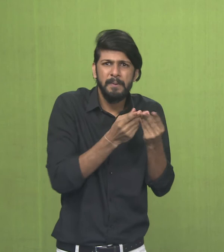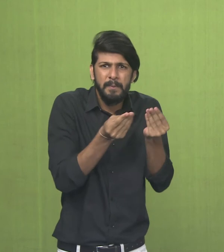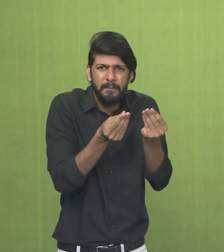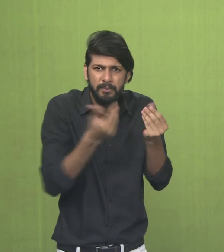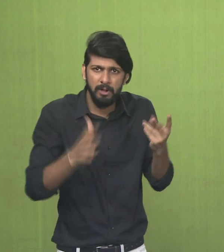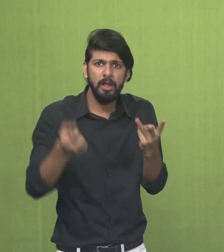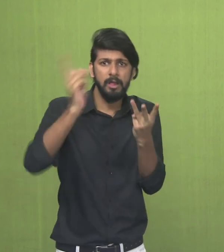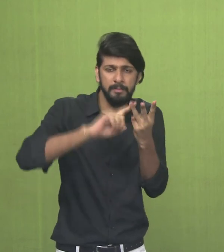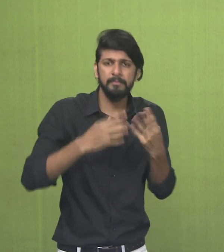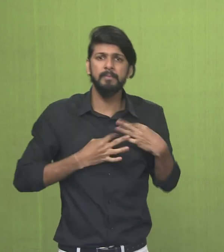but